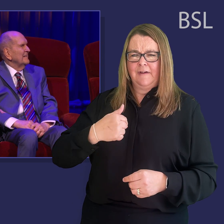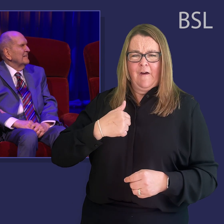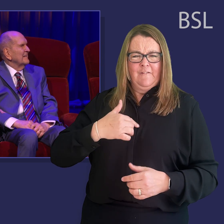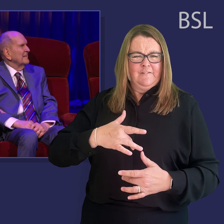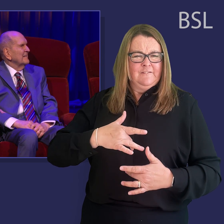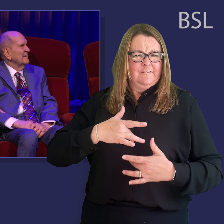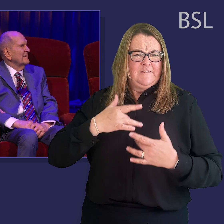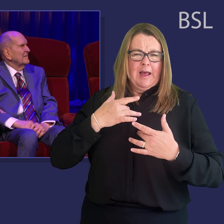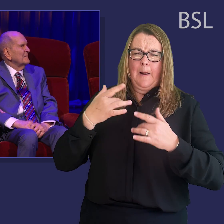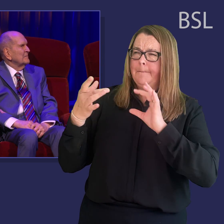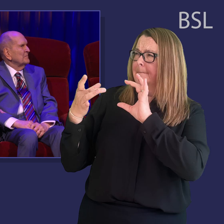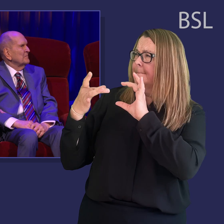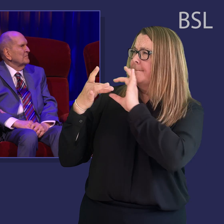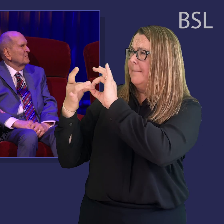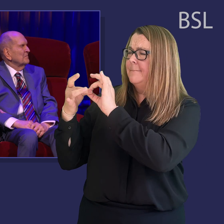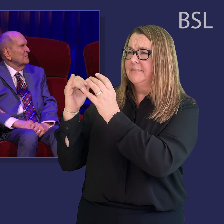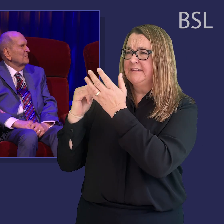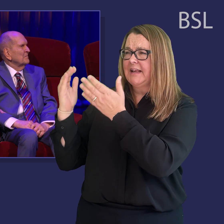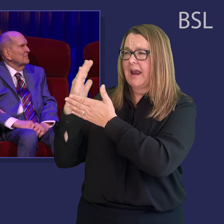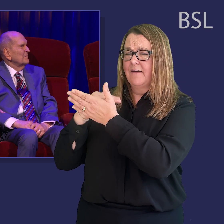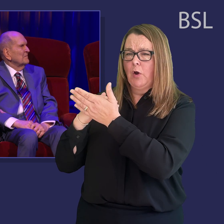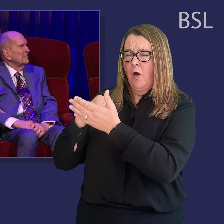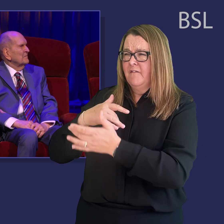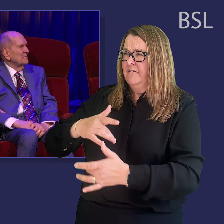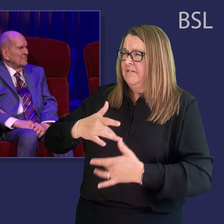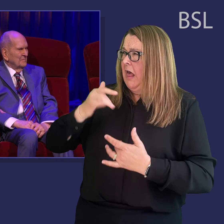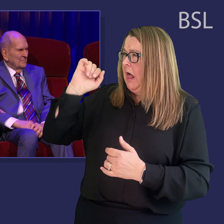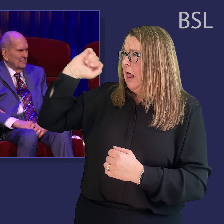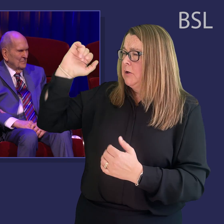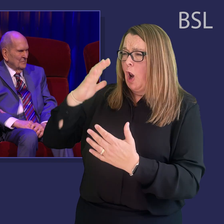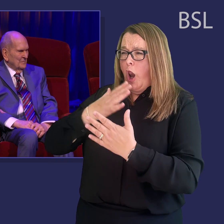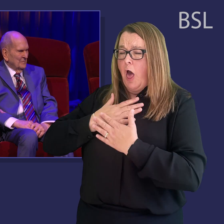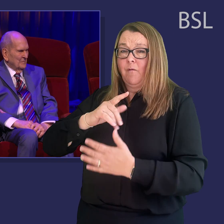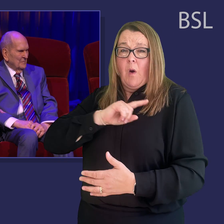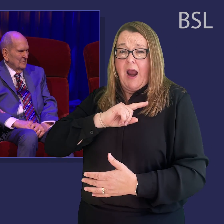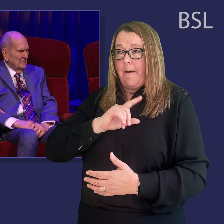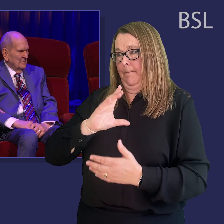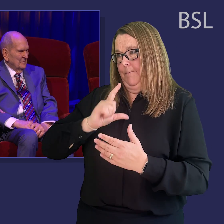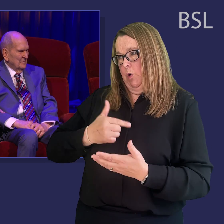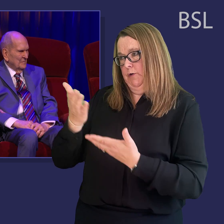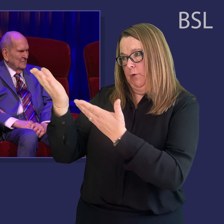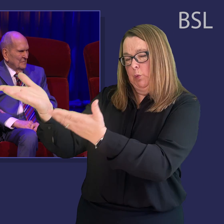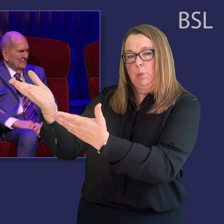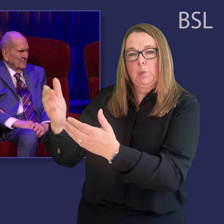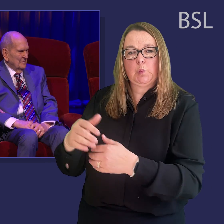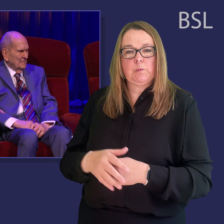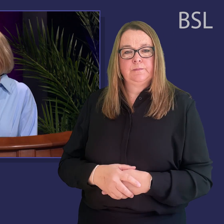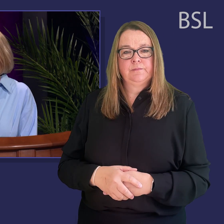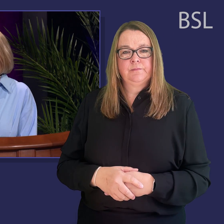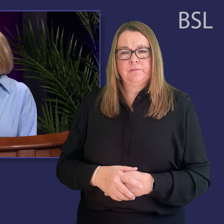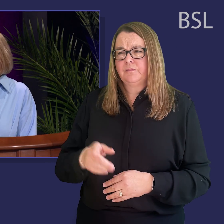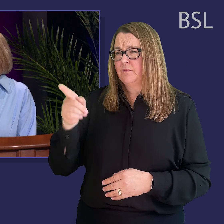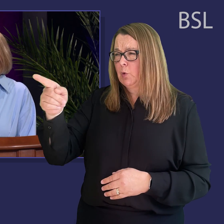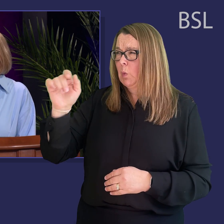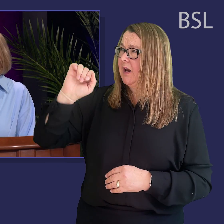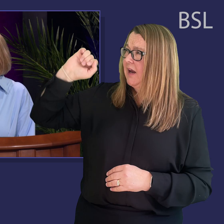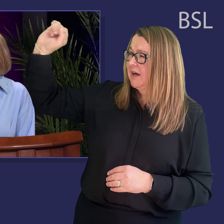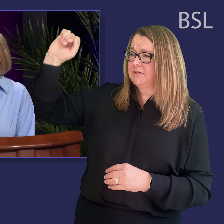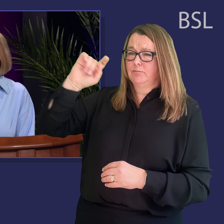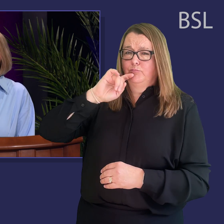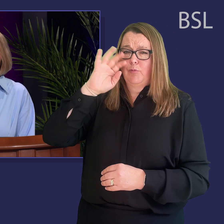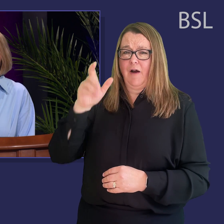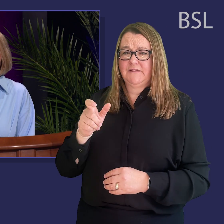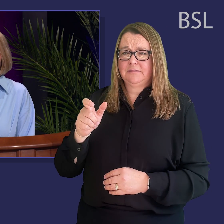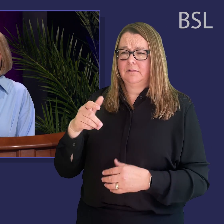Christ because I have felt His love through you, His prophet. What a gift, what a